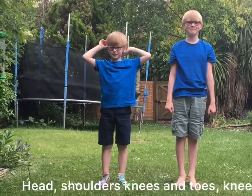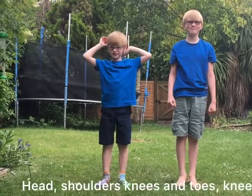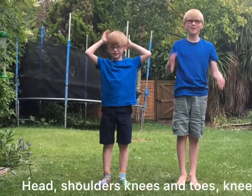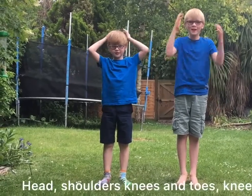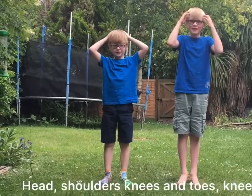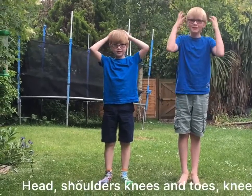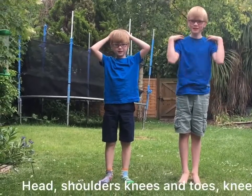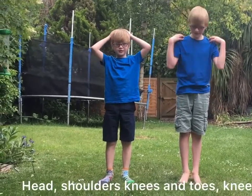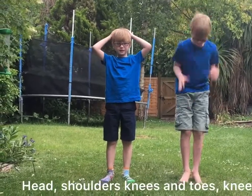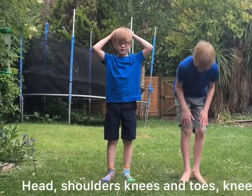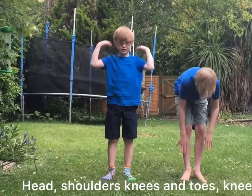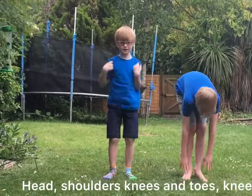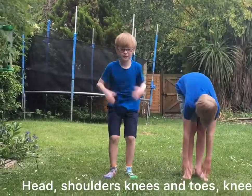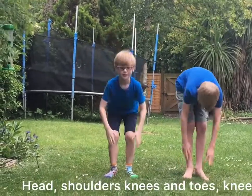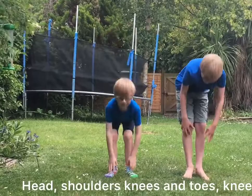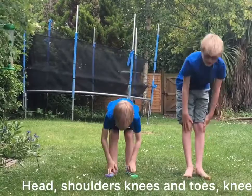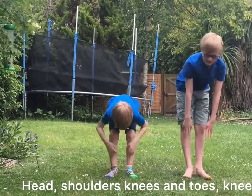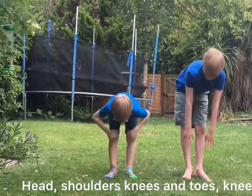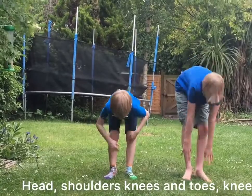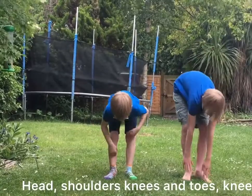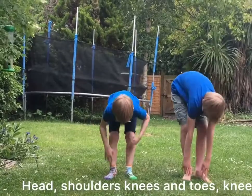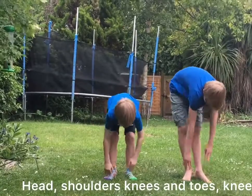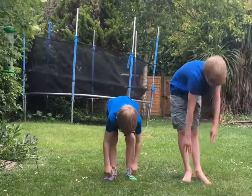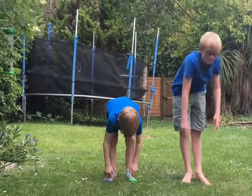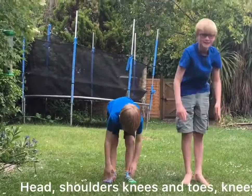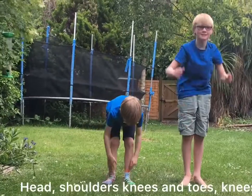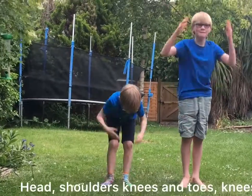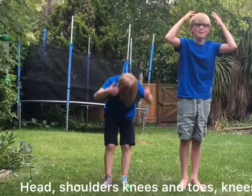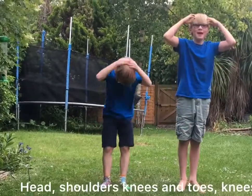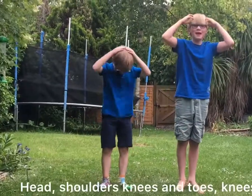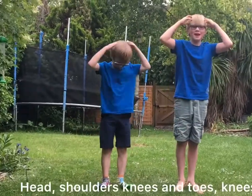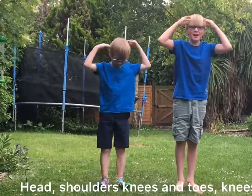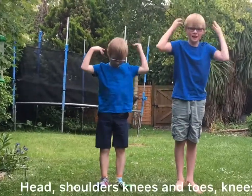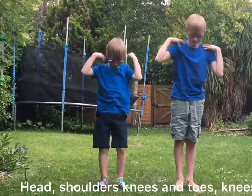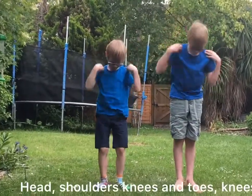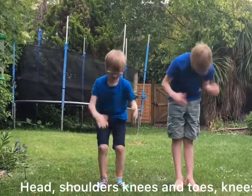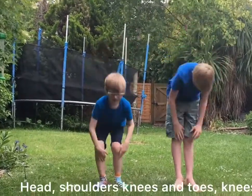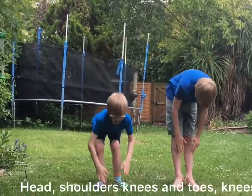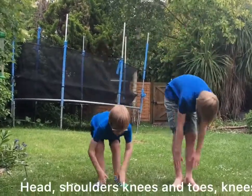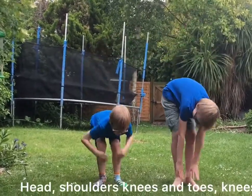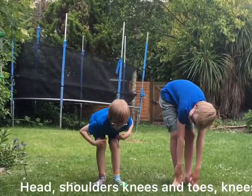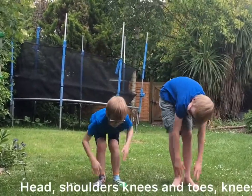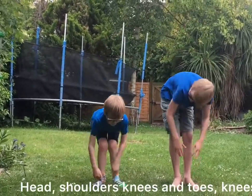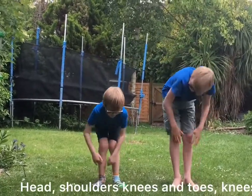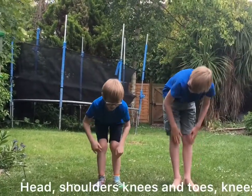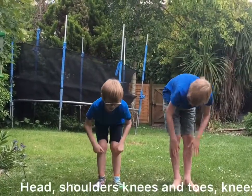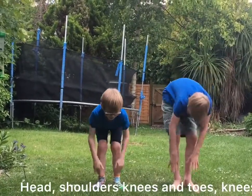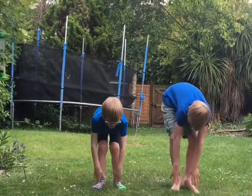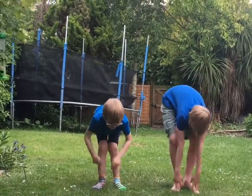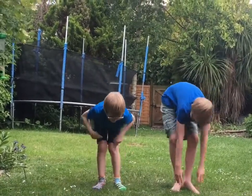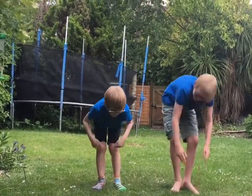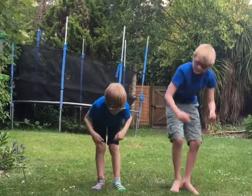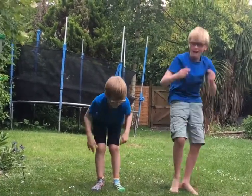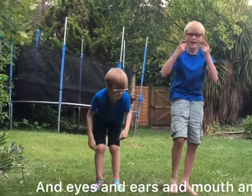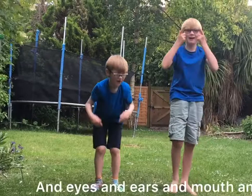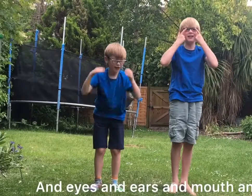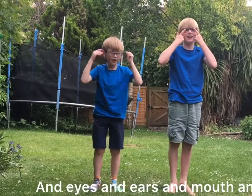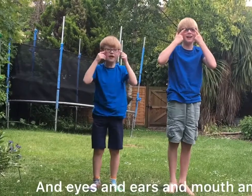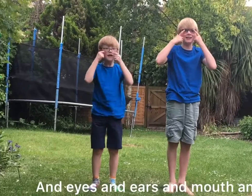Head, shoulders, knees and toes, knees and toes. Head, shoulders, knees and toes, knees and toes. And eyes